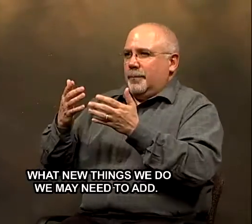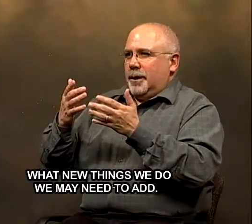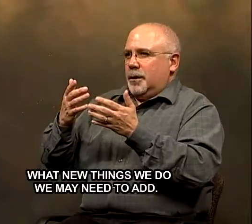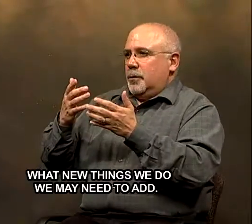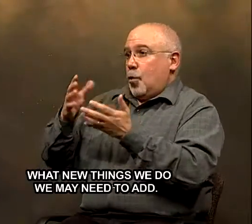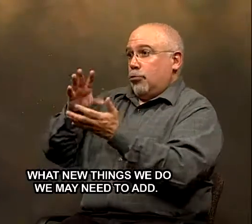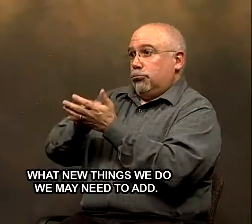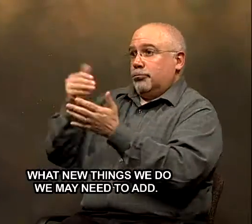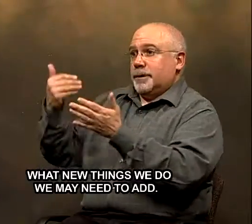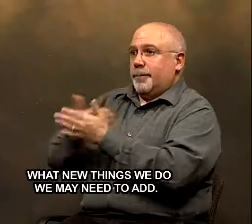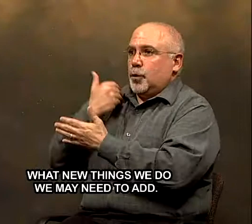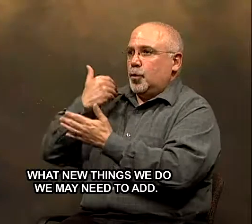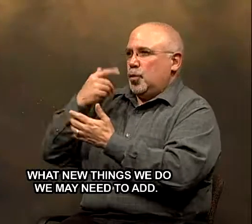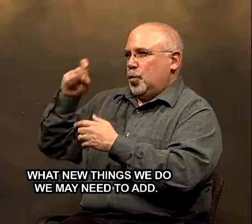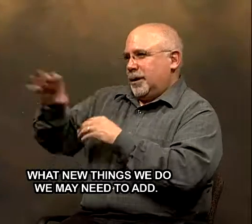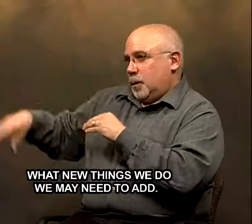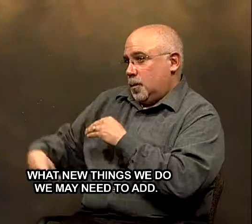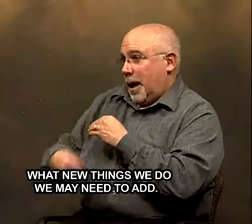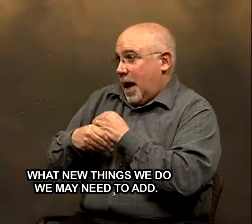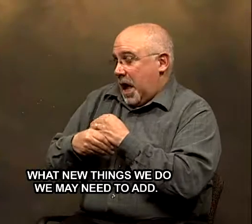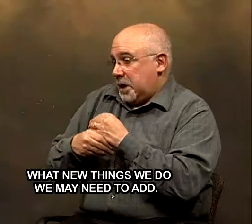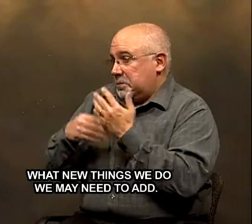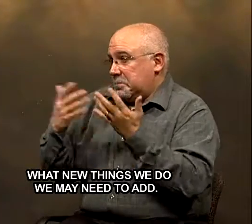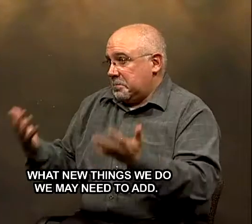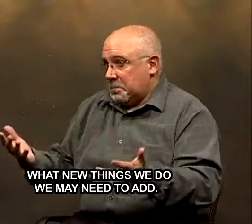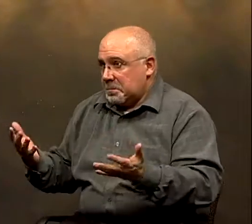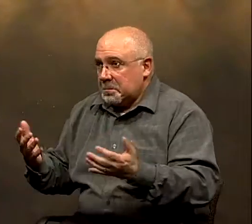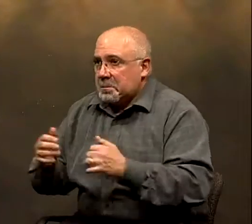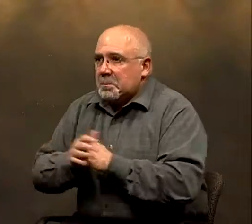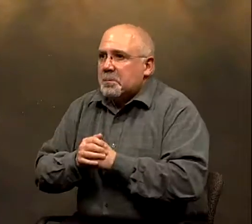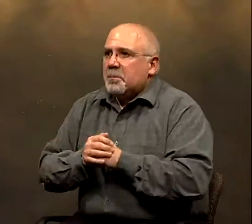What new things we do, we may need to add.